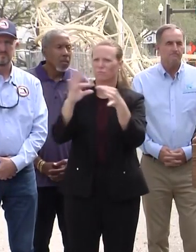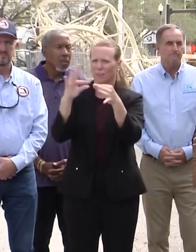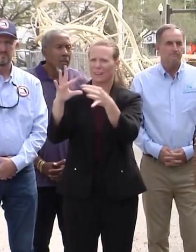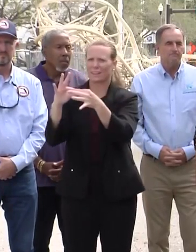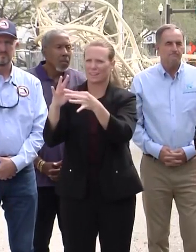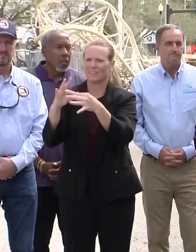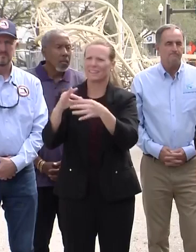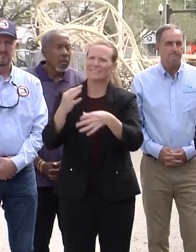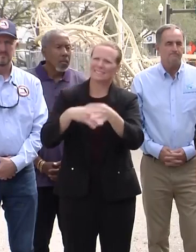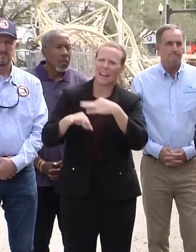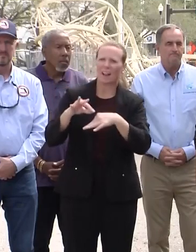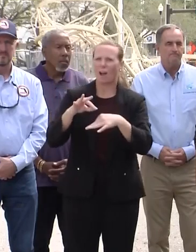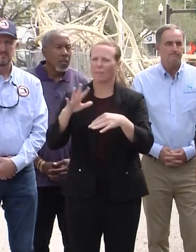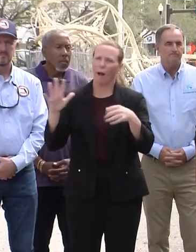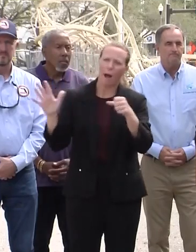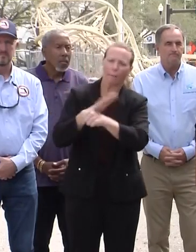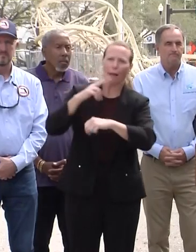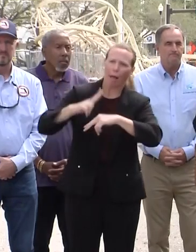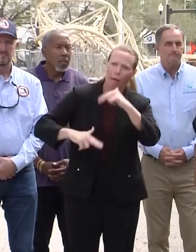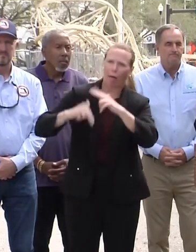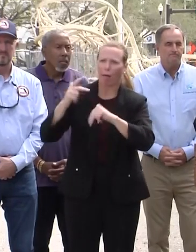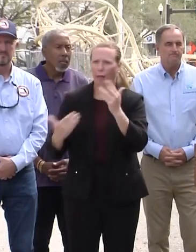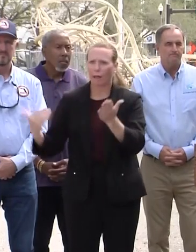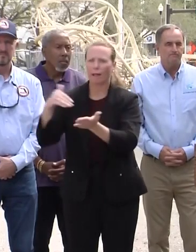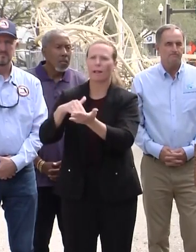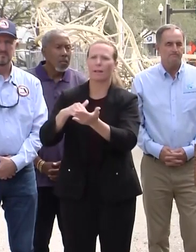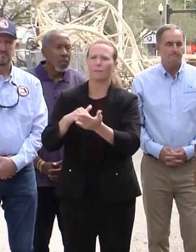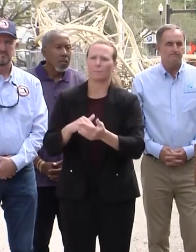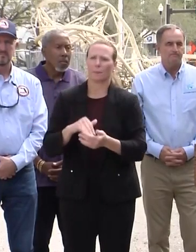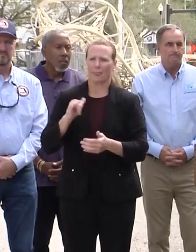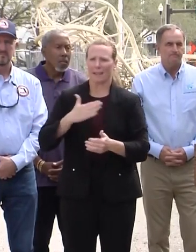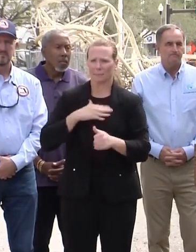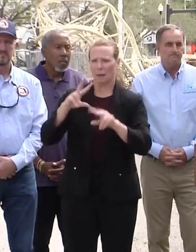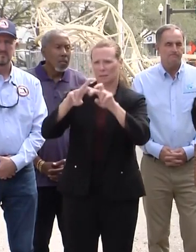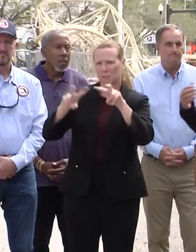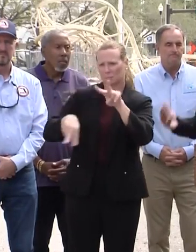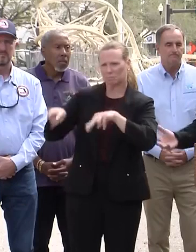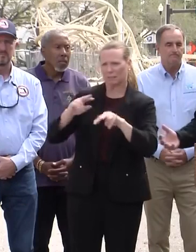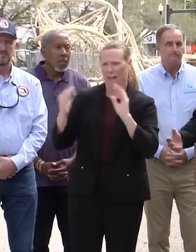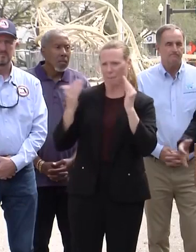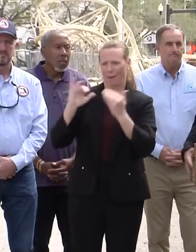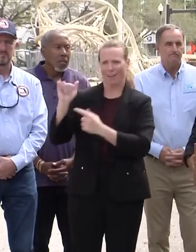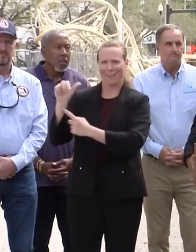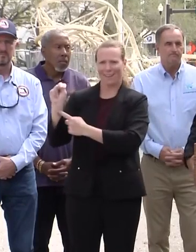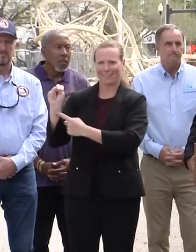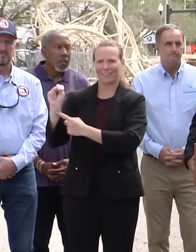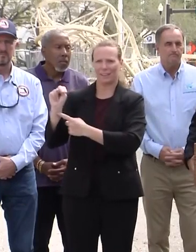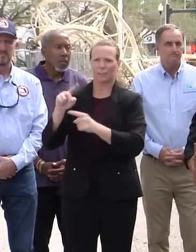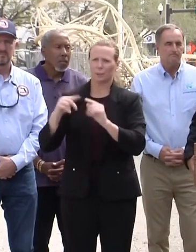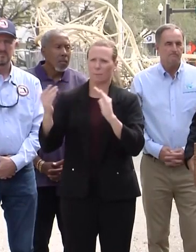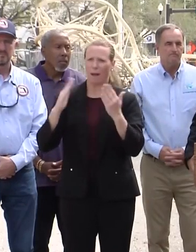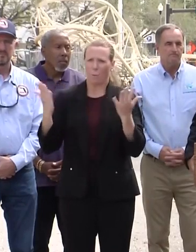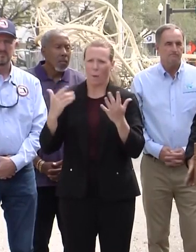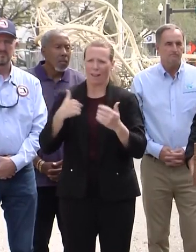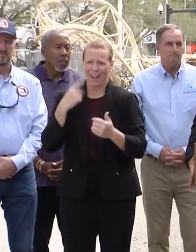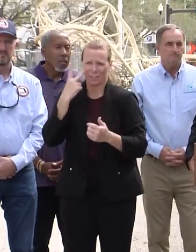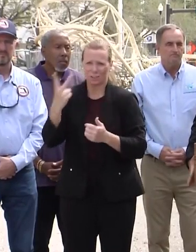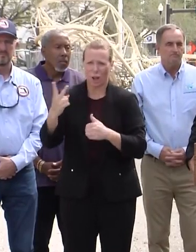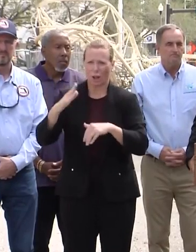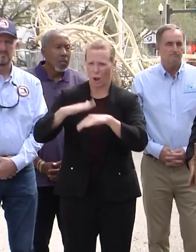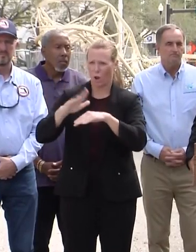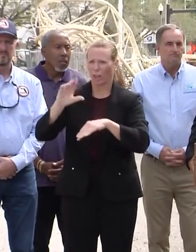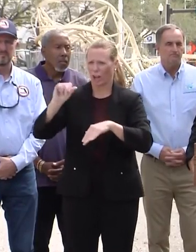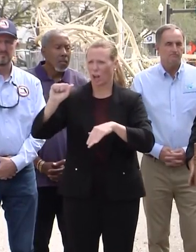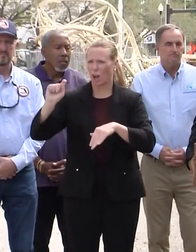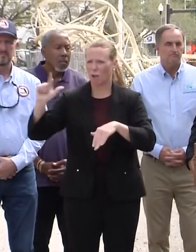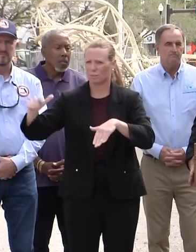a complete rebuild. That's just my assessment comparing Ian to comparing what I saw out on the coast of the